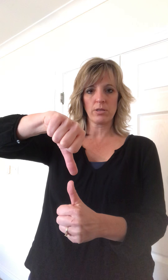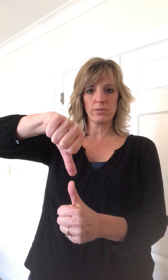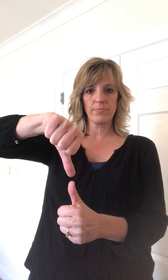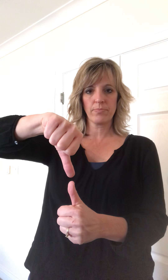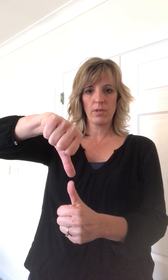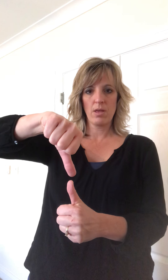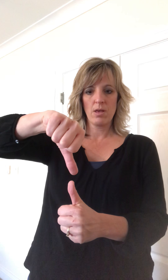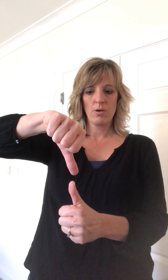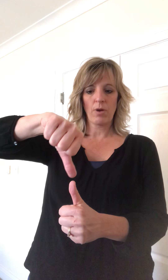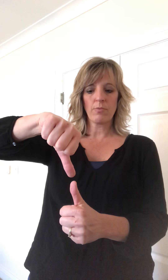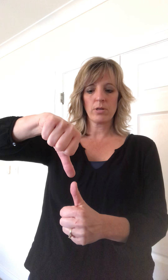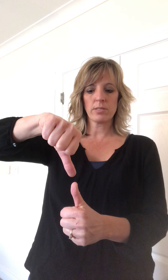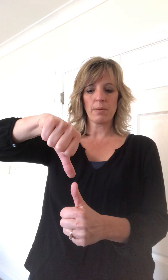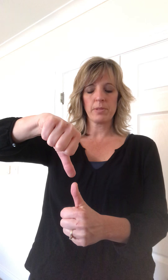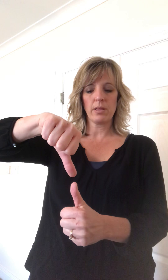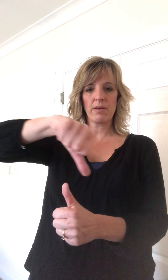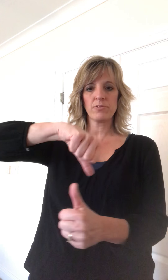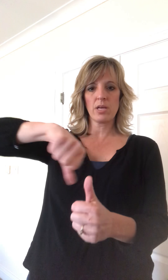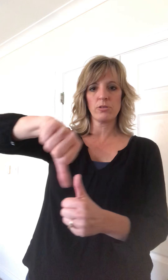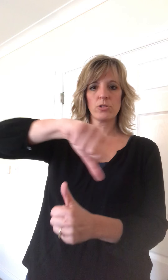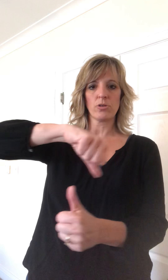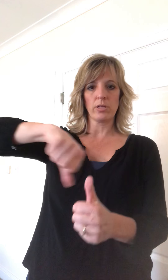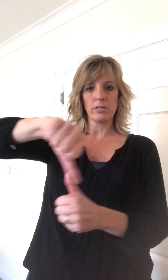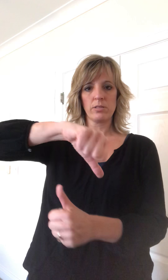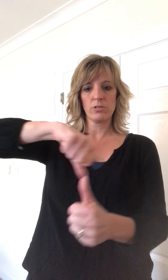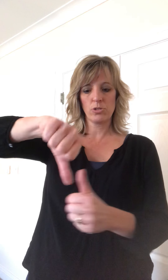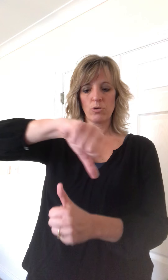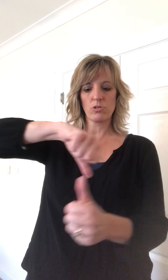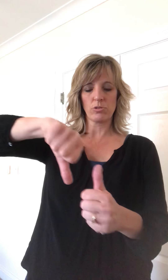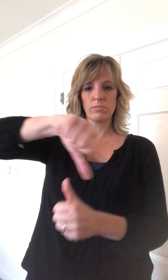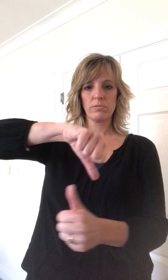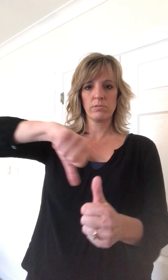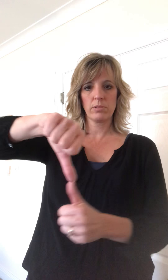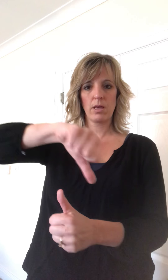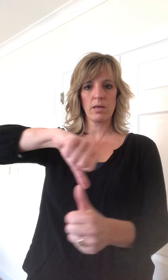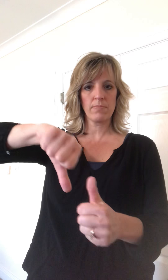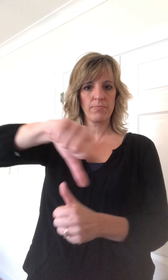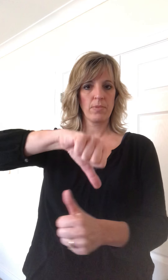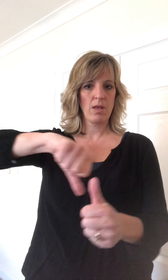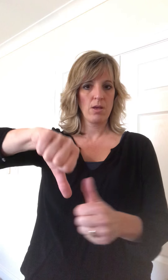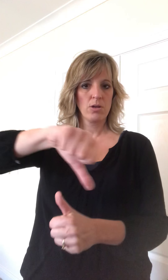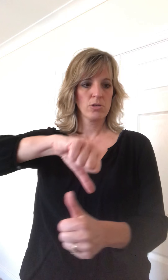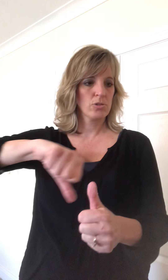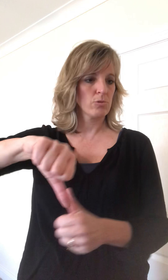other, right one on top of the left, and you circle it. Social, okay?